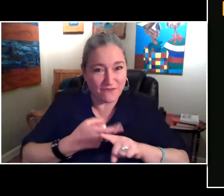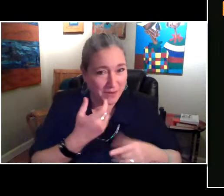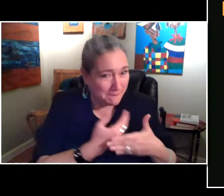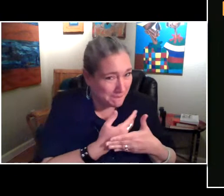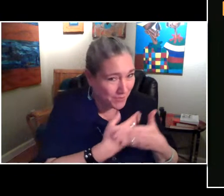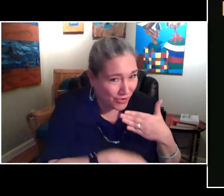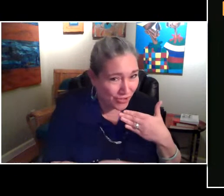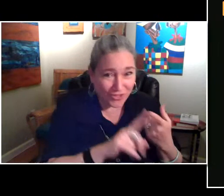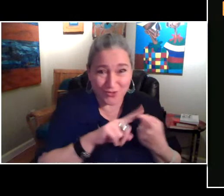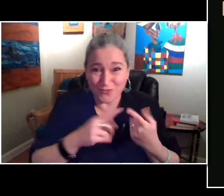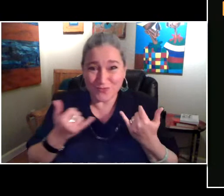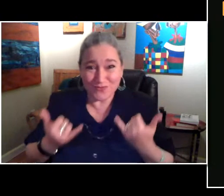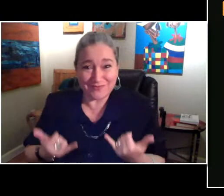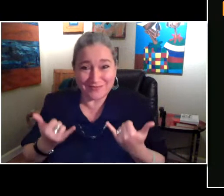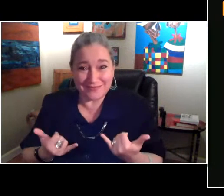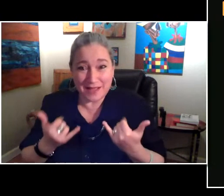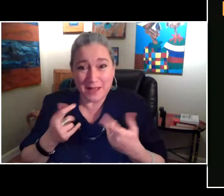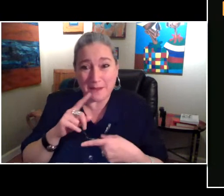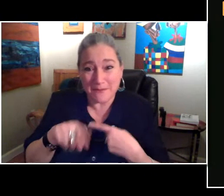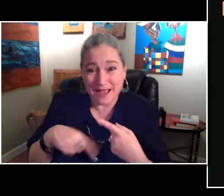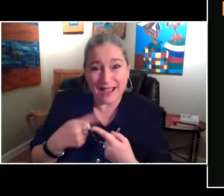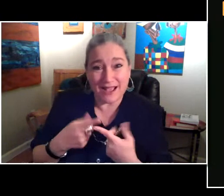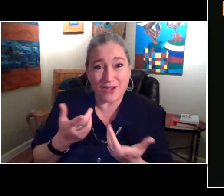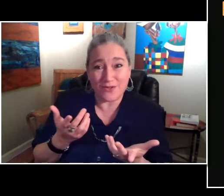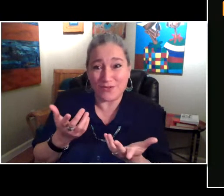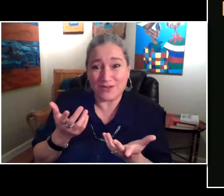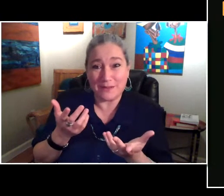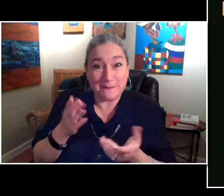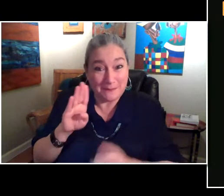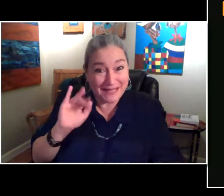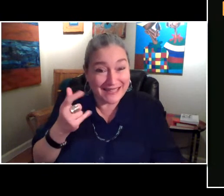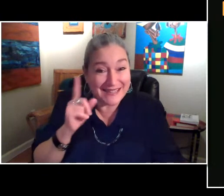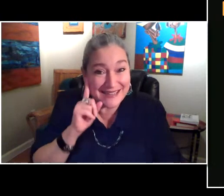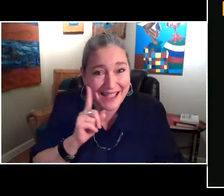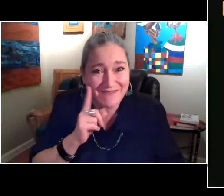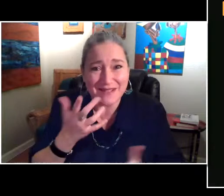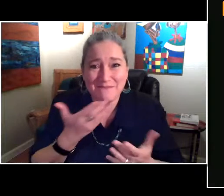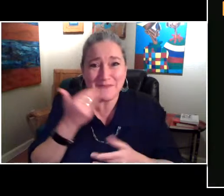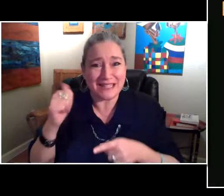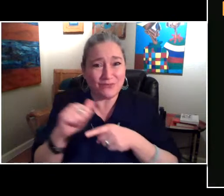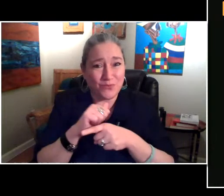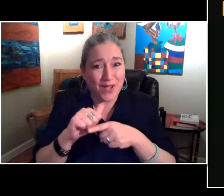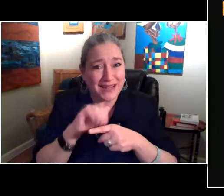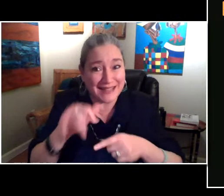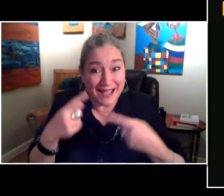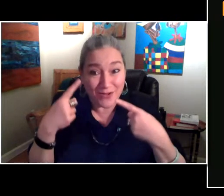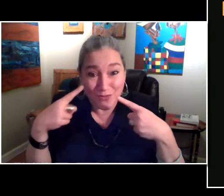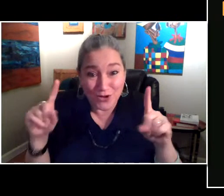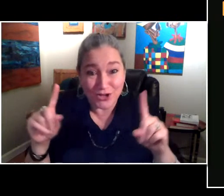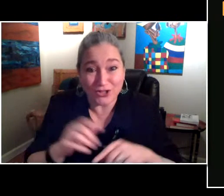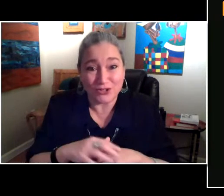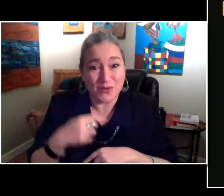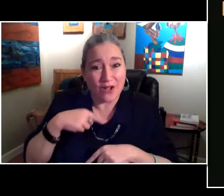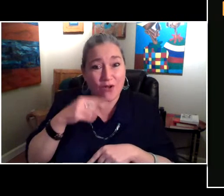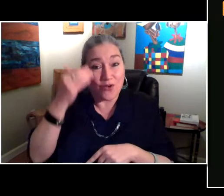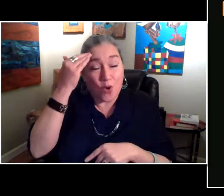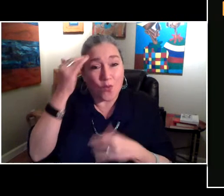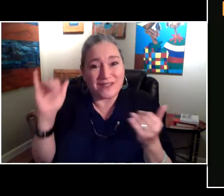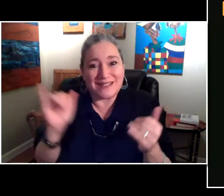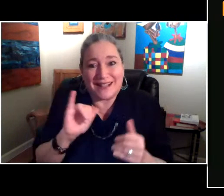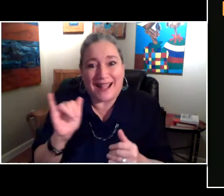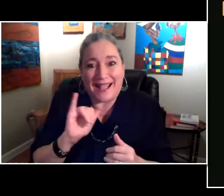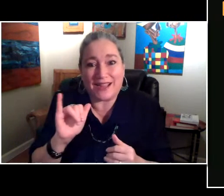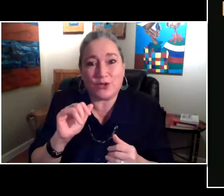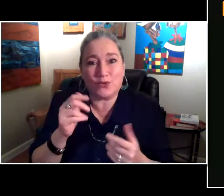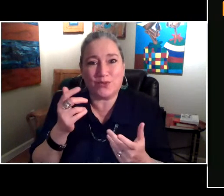ignoring the vast deaf professionals' knowledge that we experience life from birth throughout our